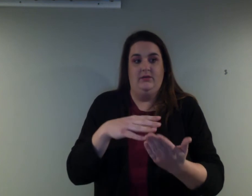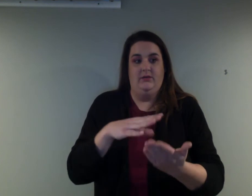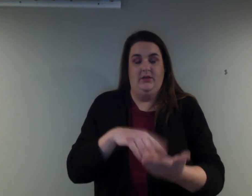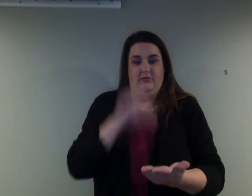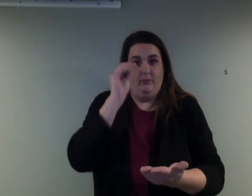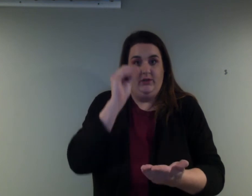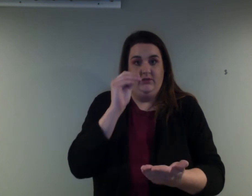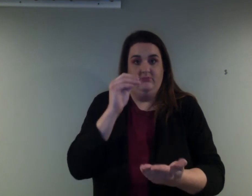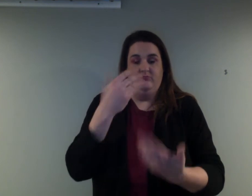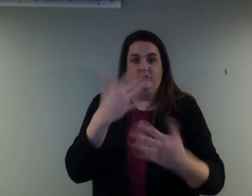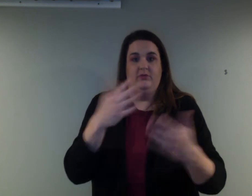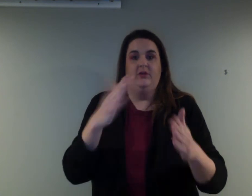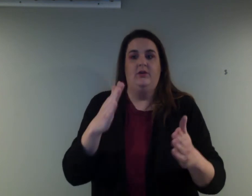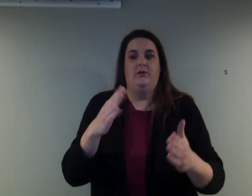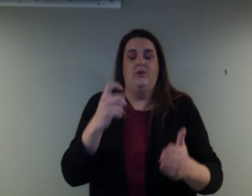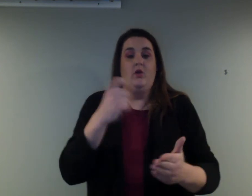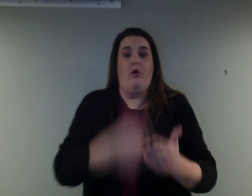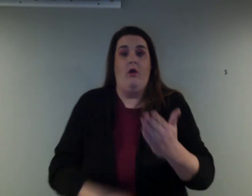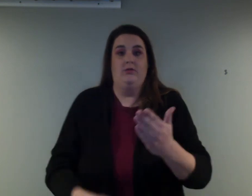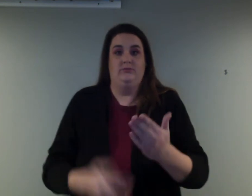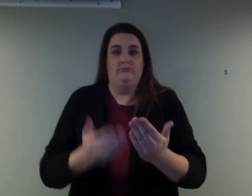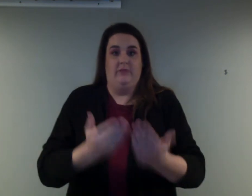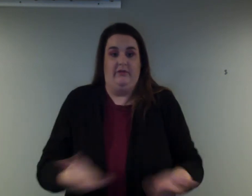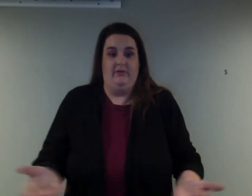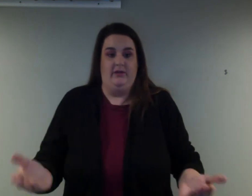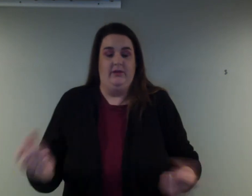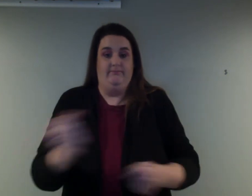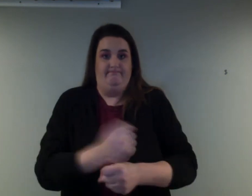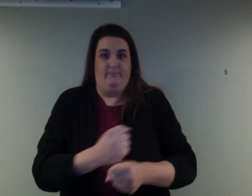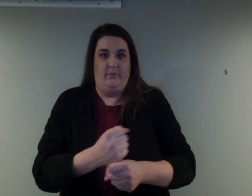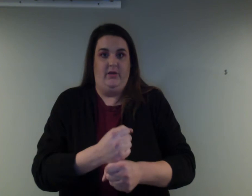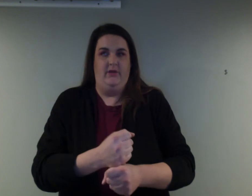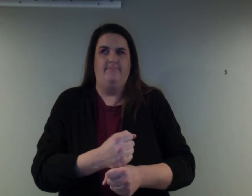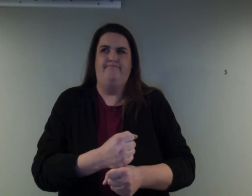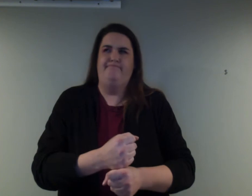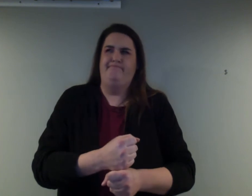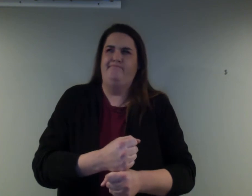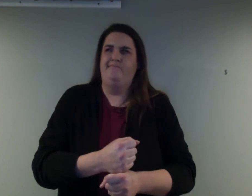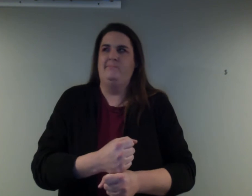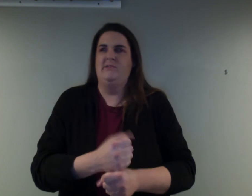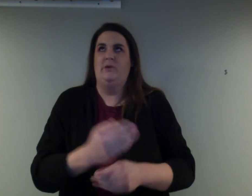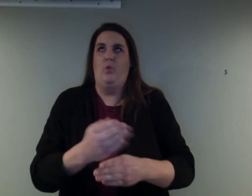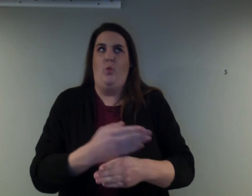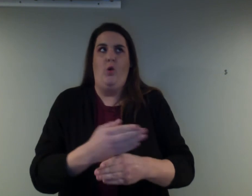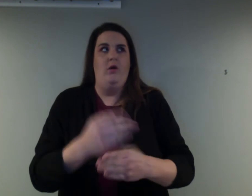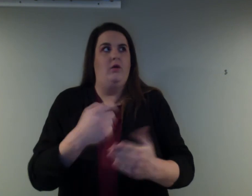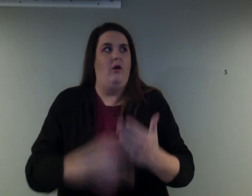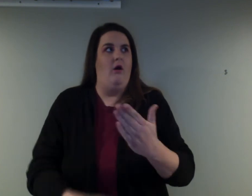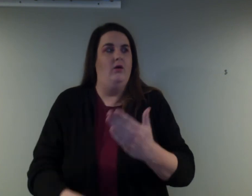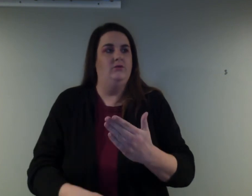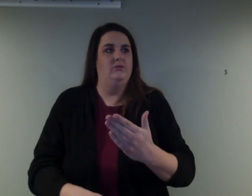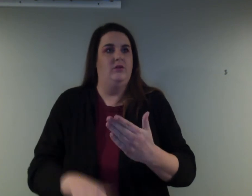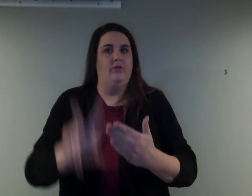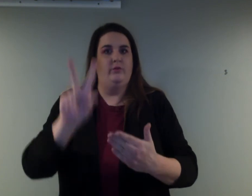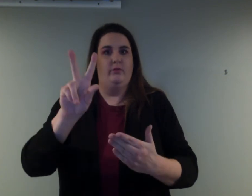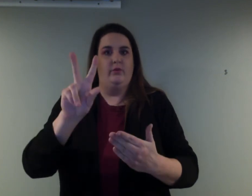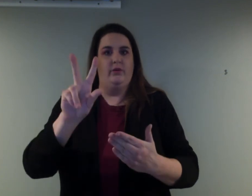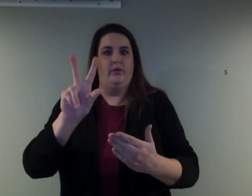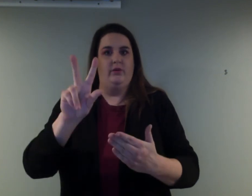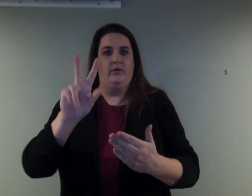of the materials are, let's see, the wood costs $3 per square foot,